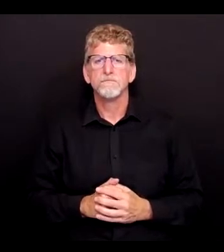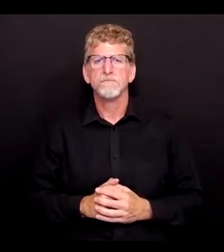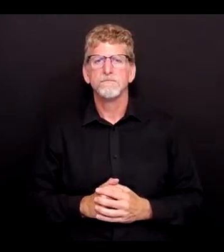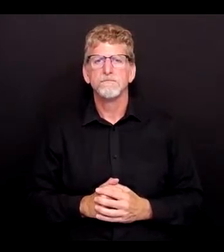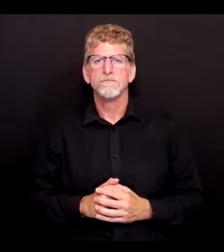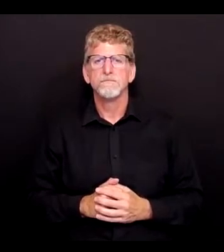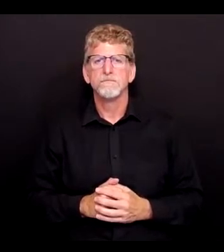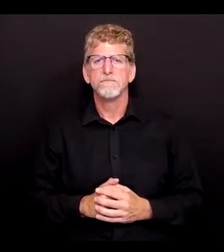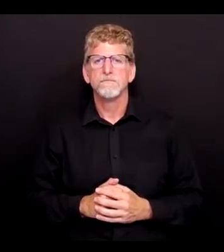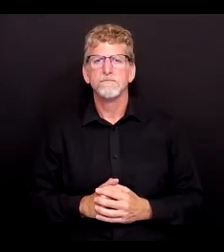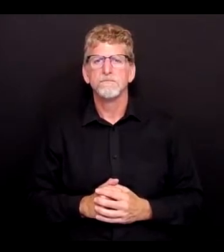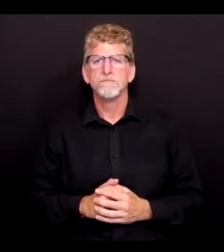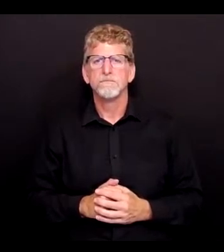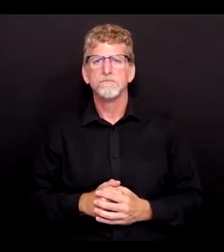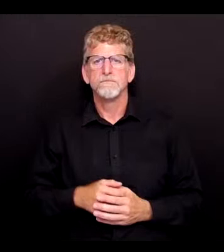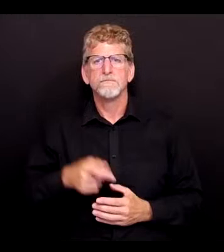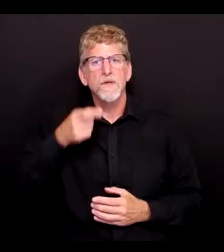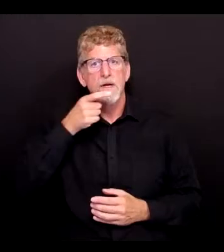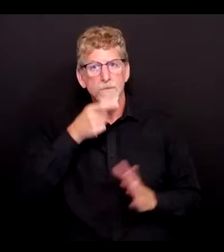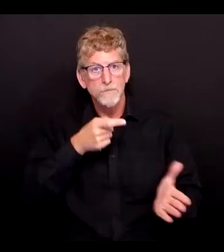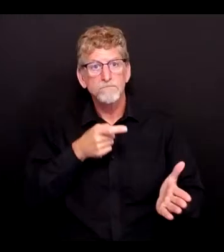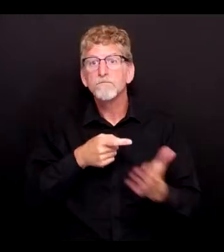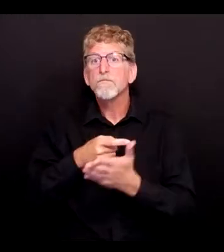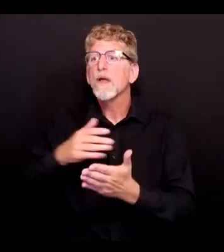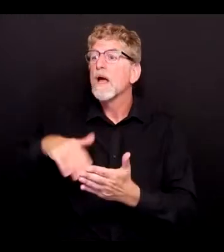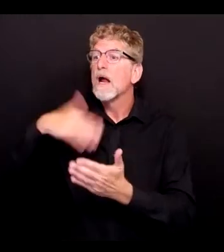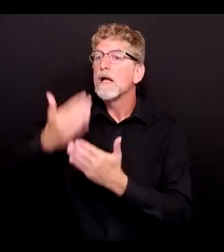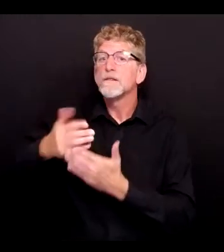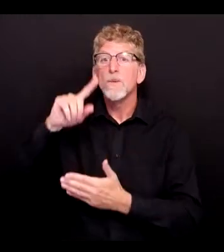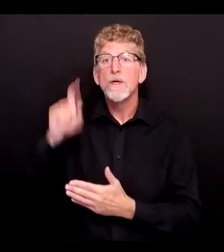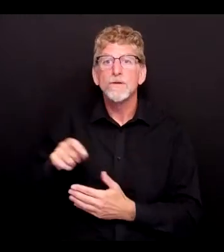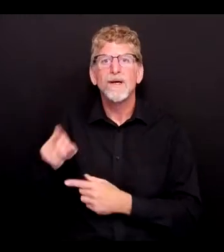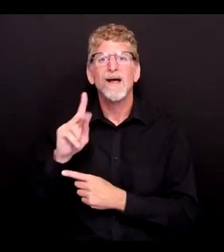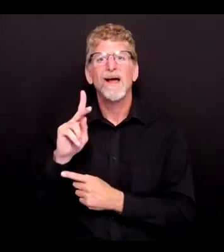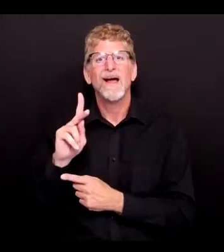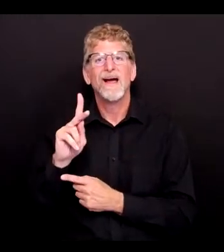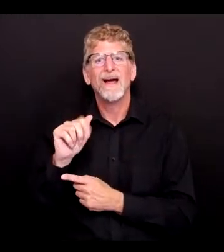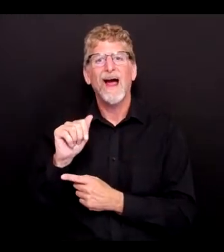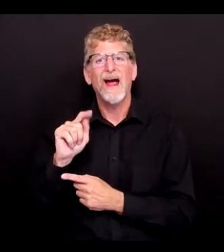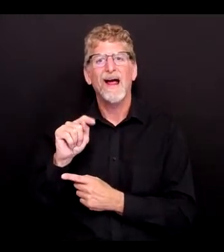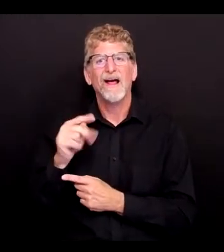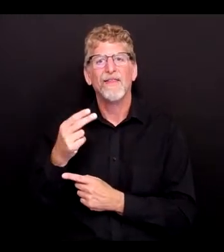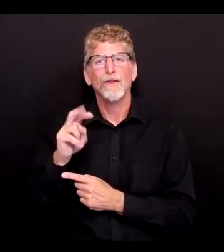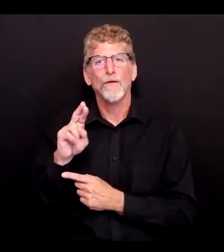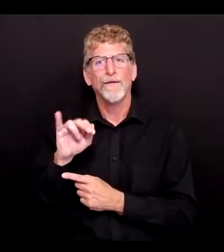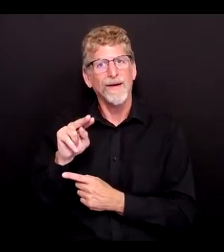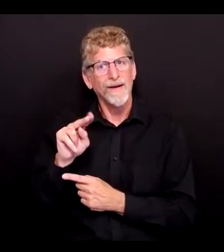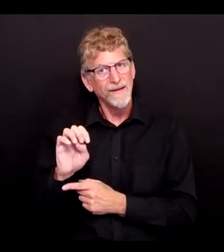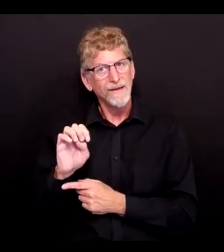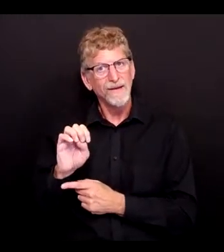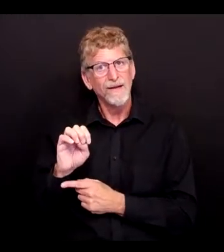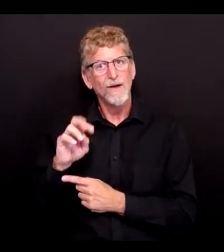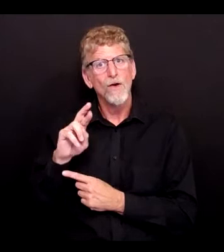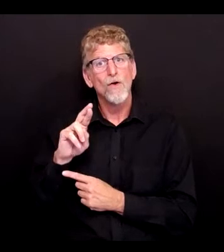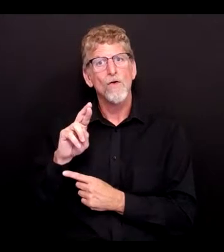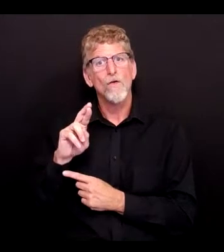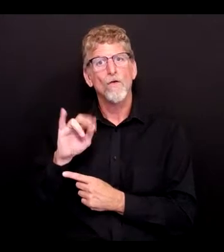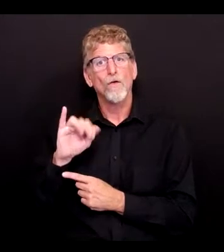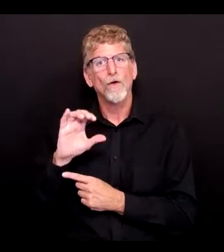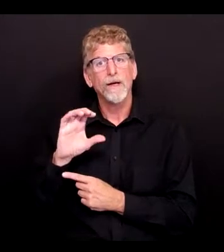Thank you. Next question comes from the line of Catherine Wickert from Minnesota Public Radio. Your line is open.